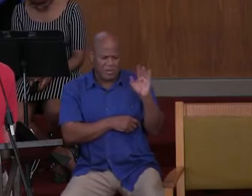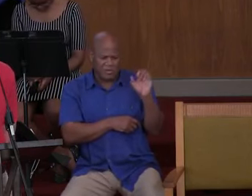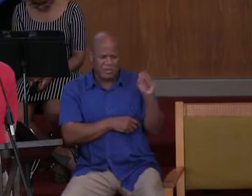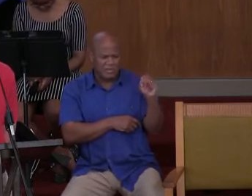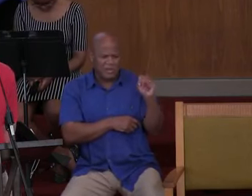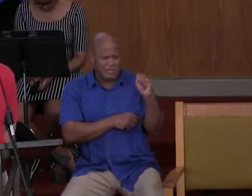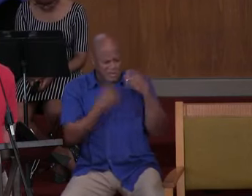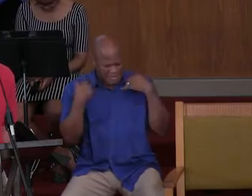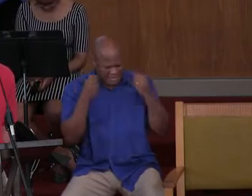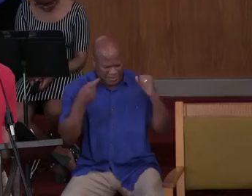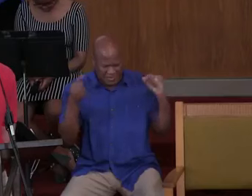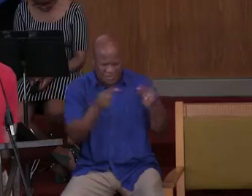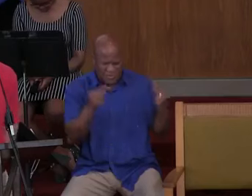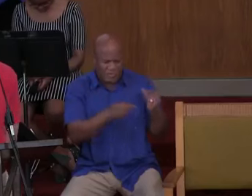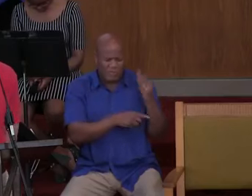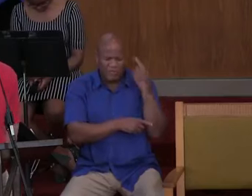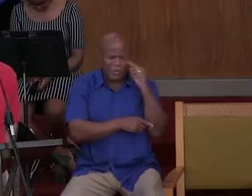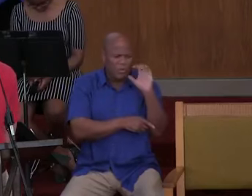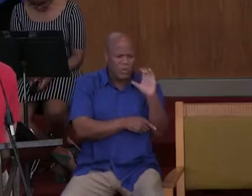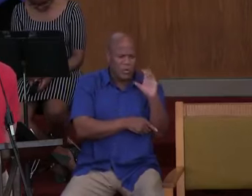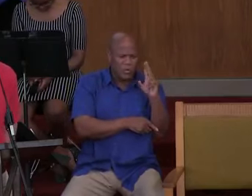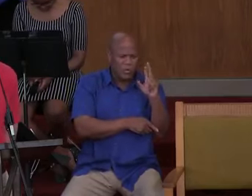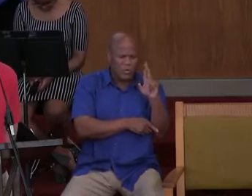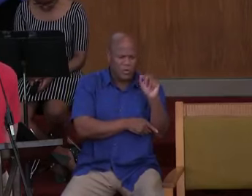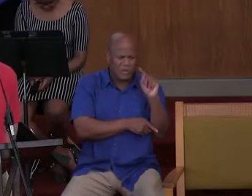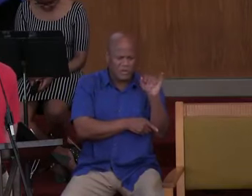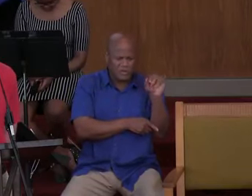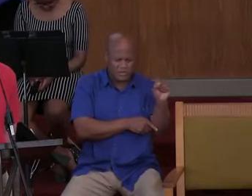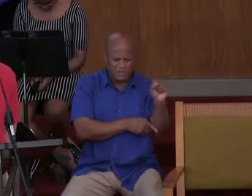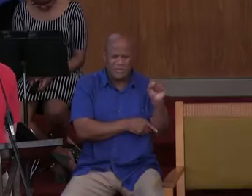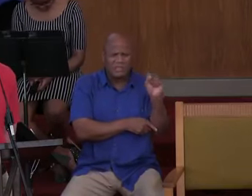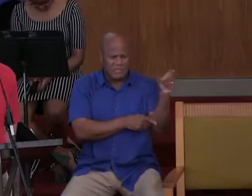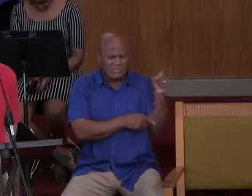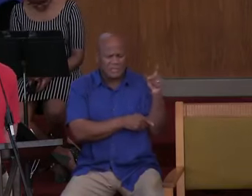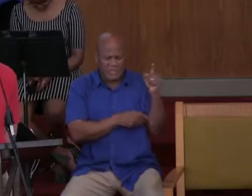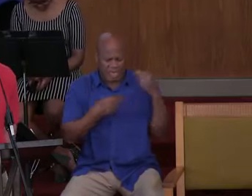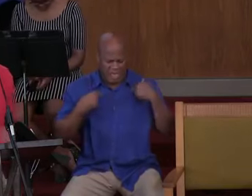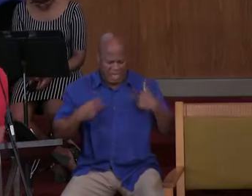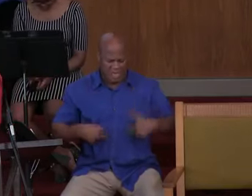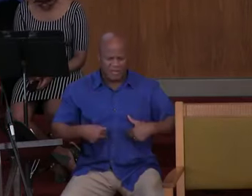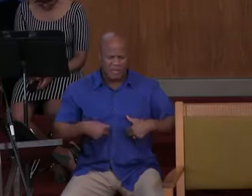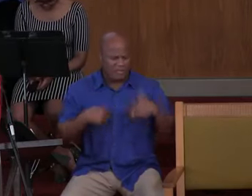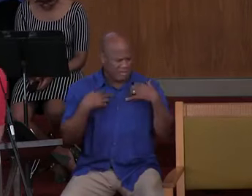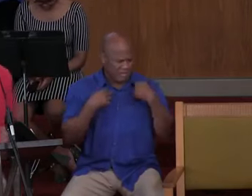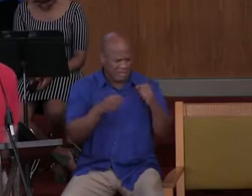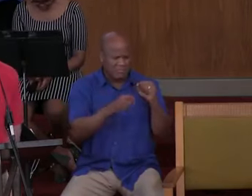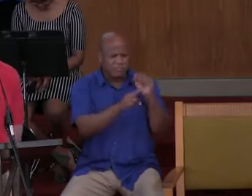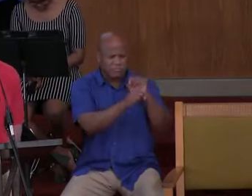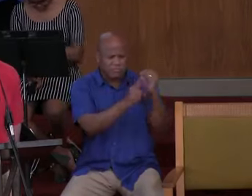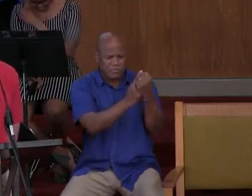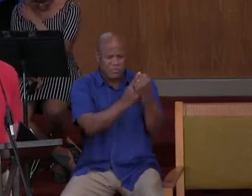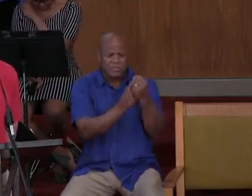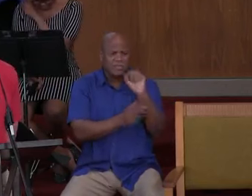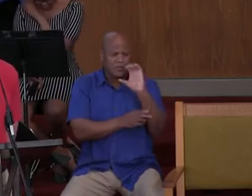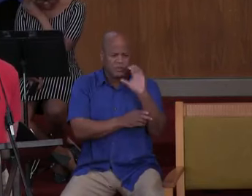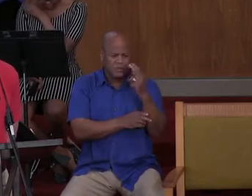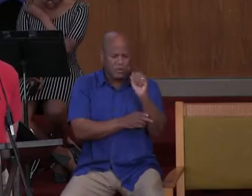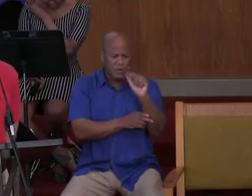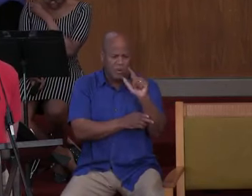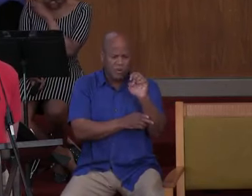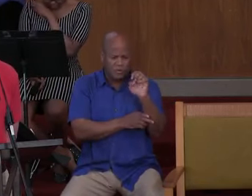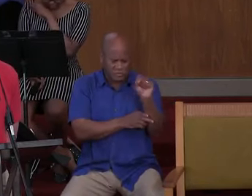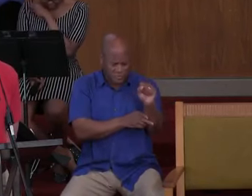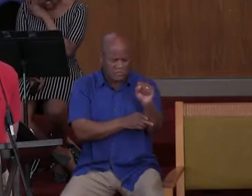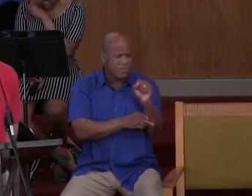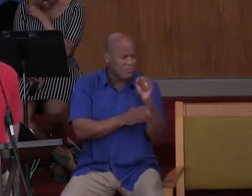God, for Curtis Ruffin, Lord. We pray for his state of health, Lord. We pray for healing there. For Charles Simpson,